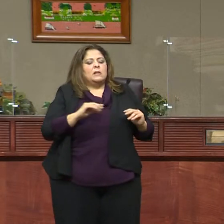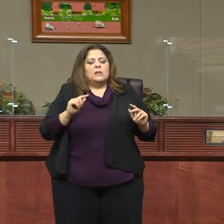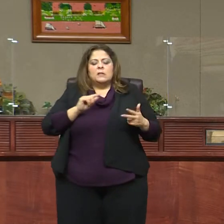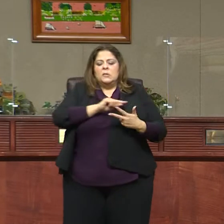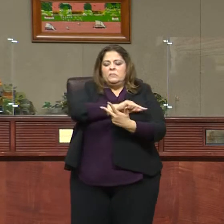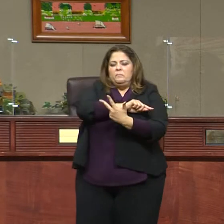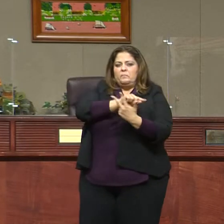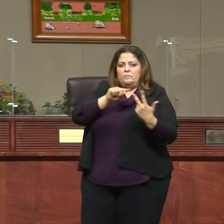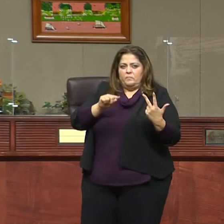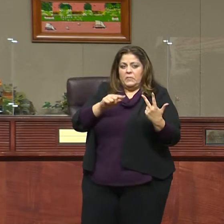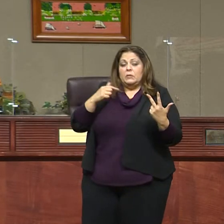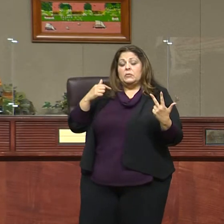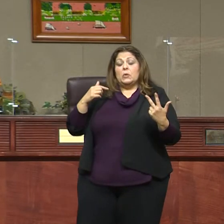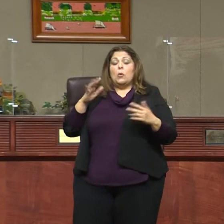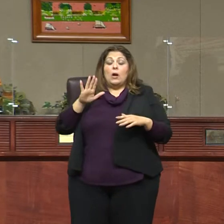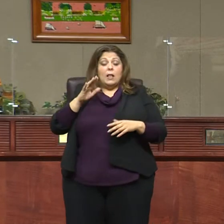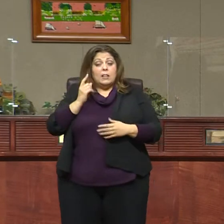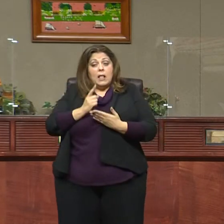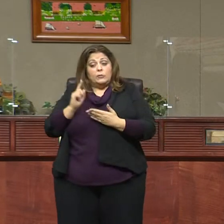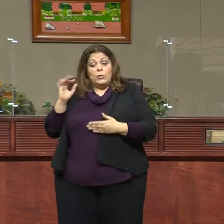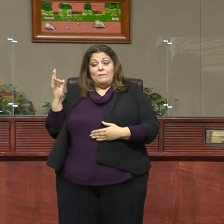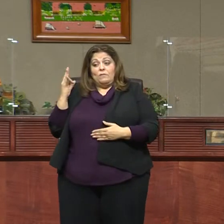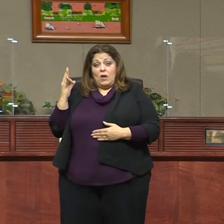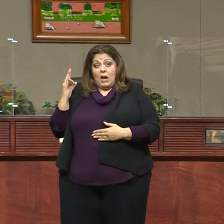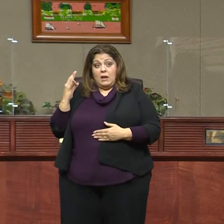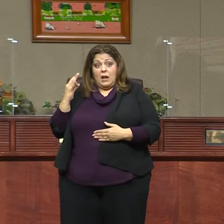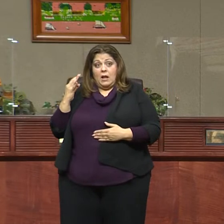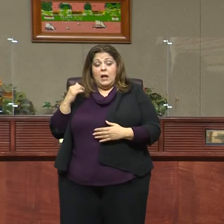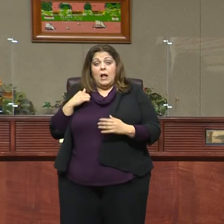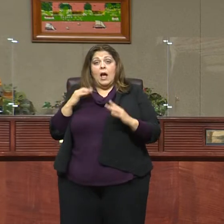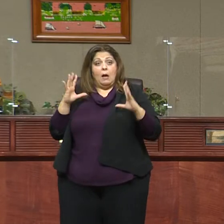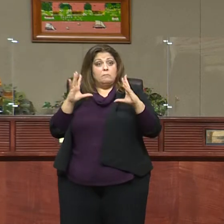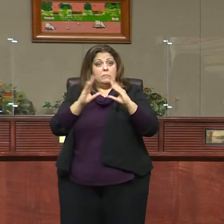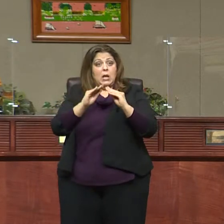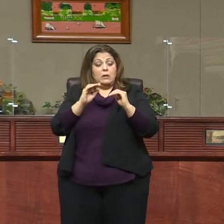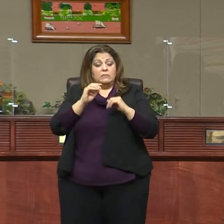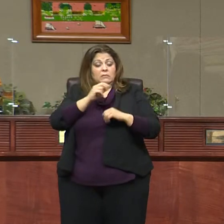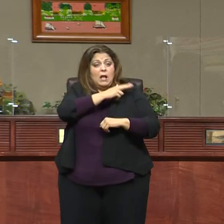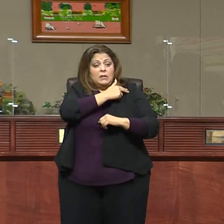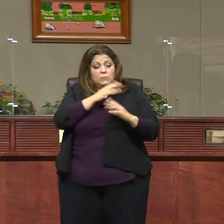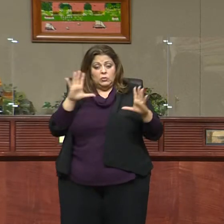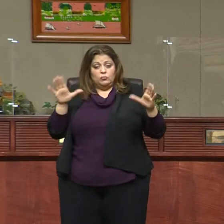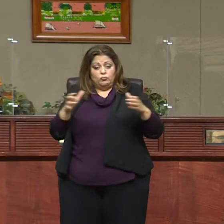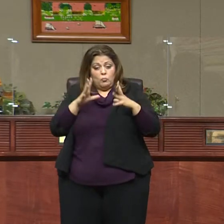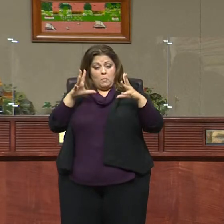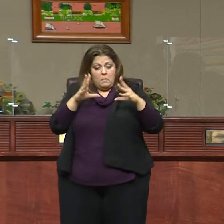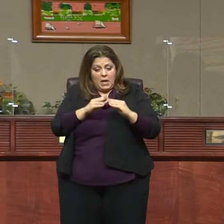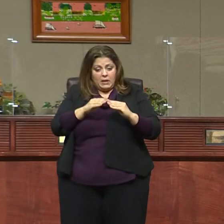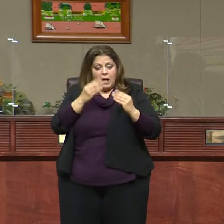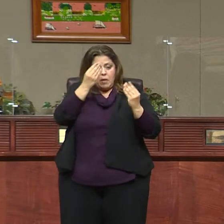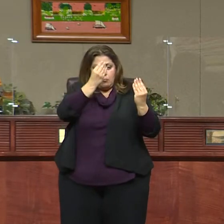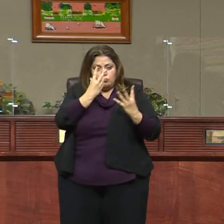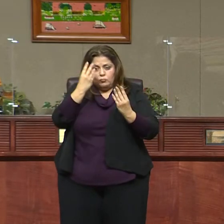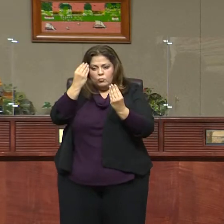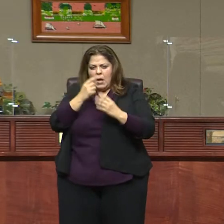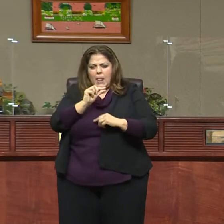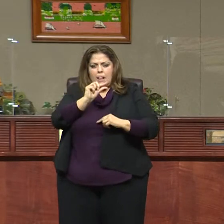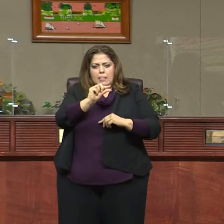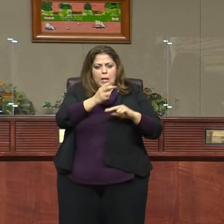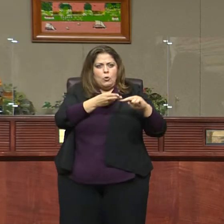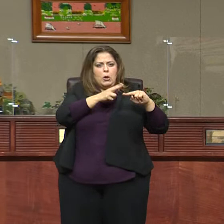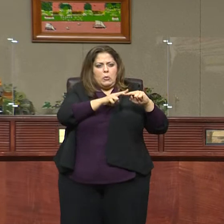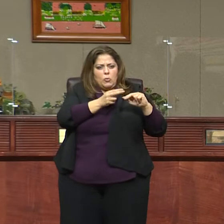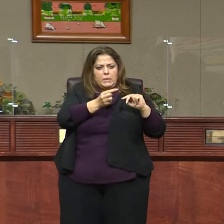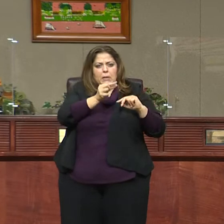Friday with the major hospitals here within the area, and they all were reporting slight increases. They were not at the level